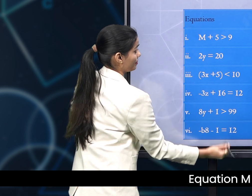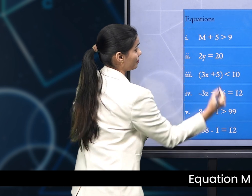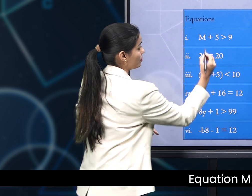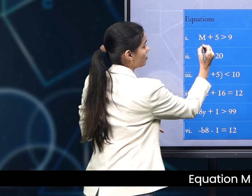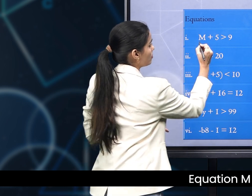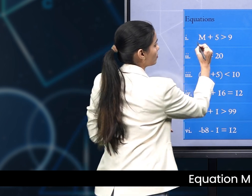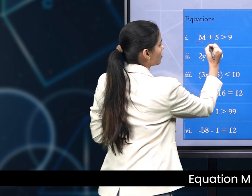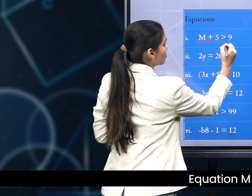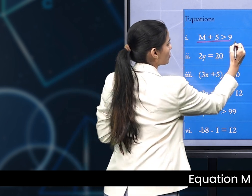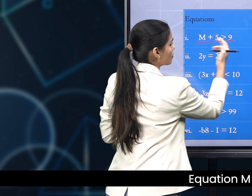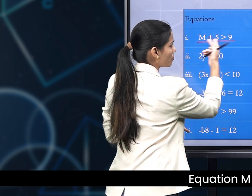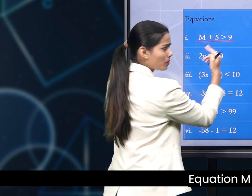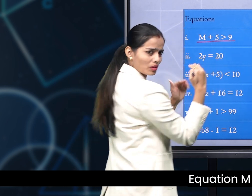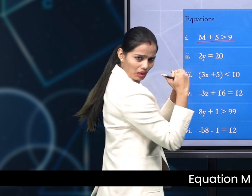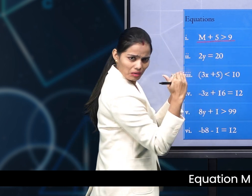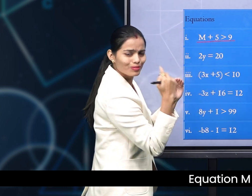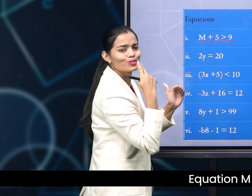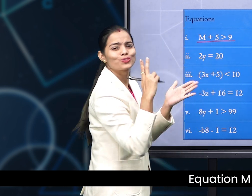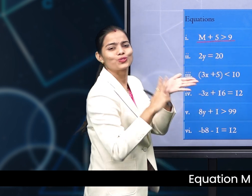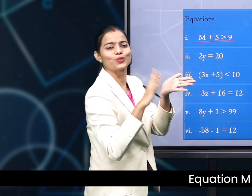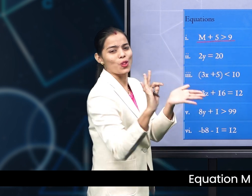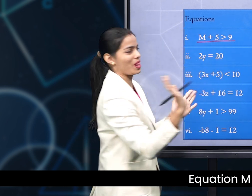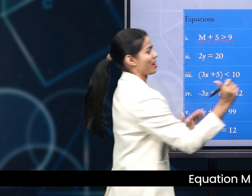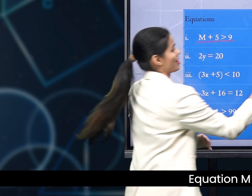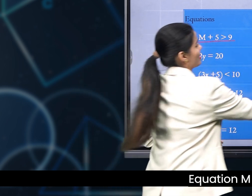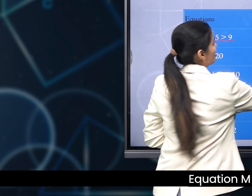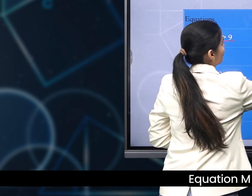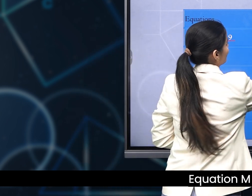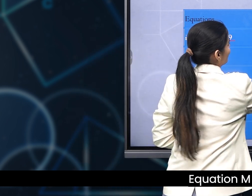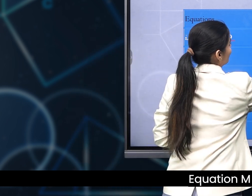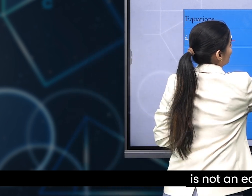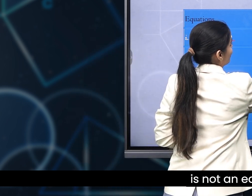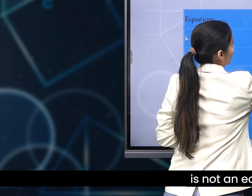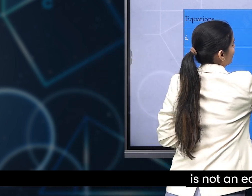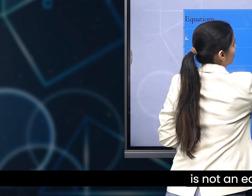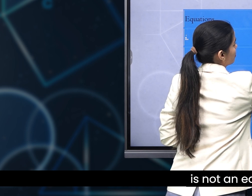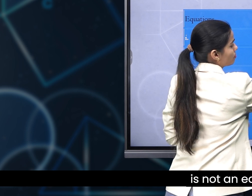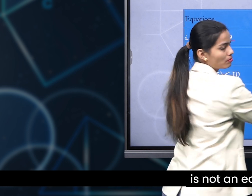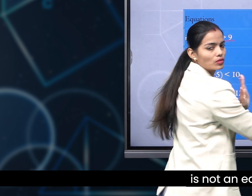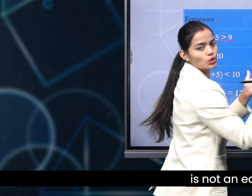Equation m plus 5 greater than 9 is not an equation.